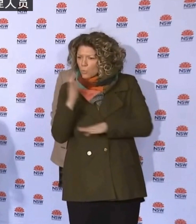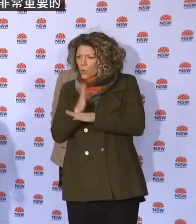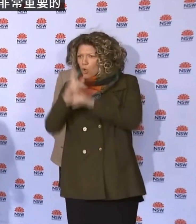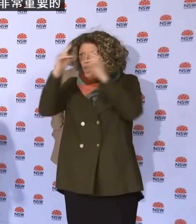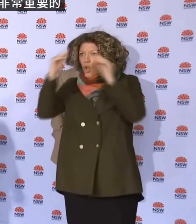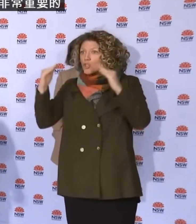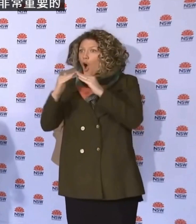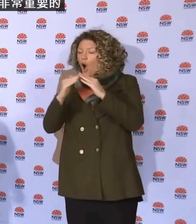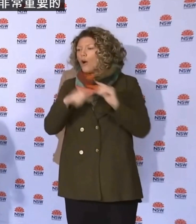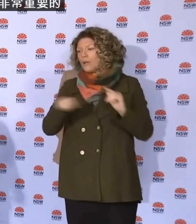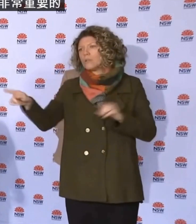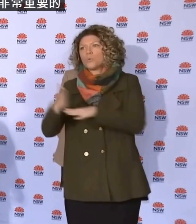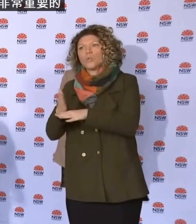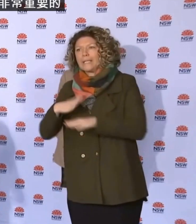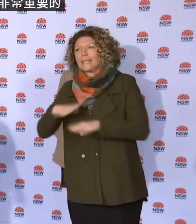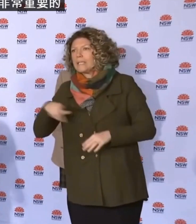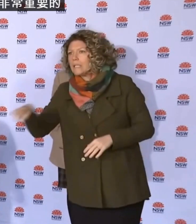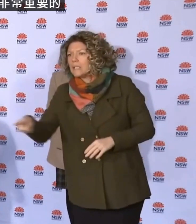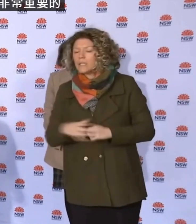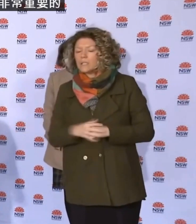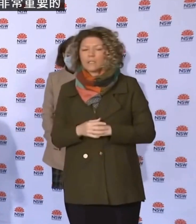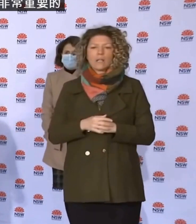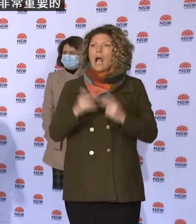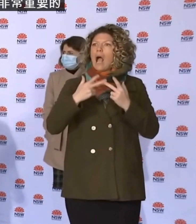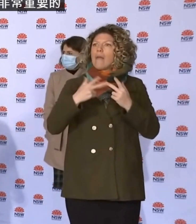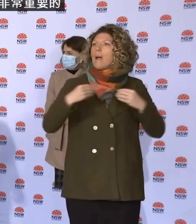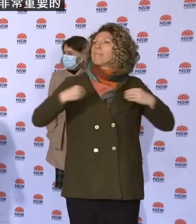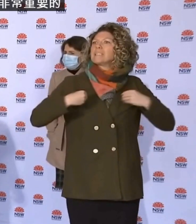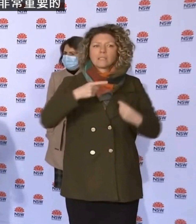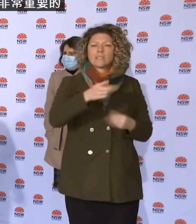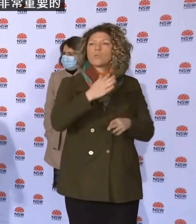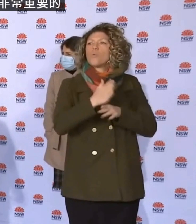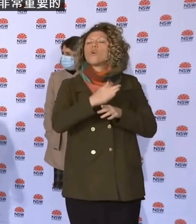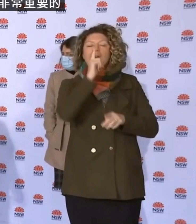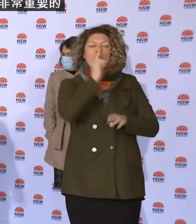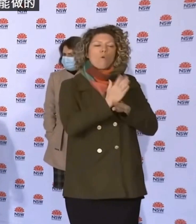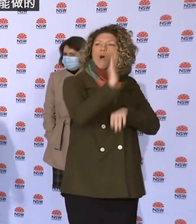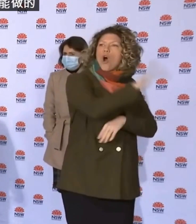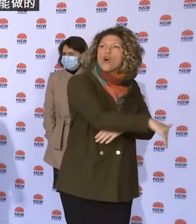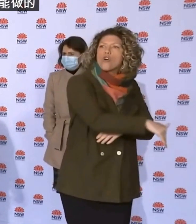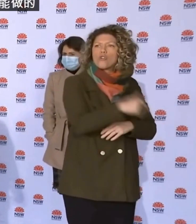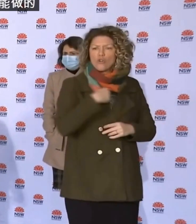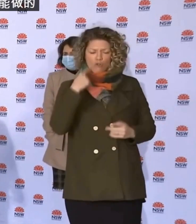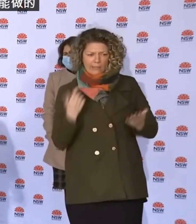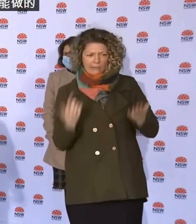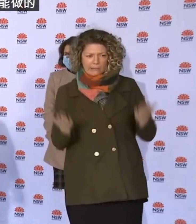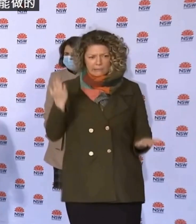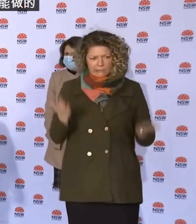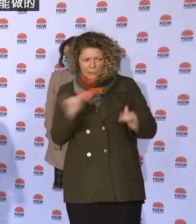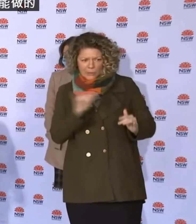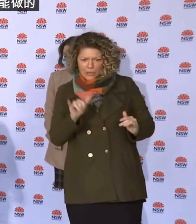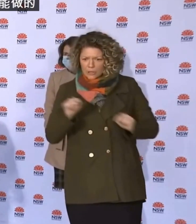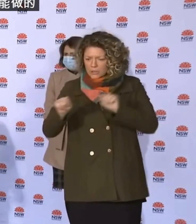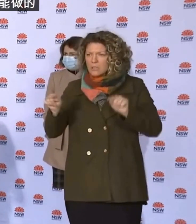having people in logistics companies. You know, it is a very significant juggling act. So rather